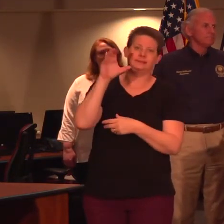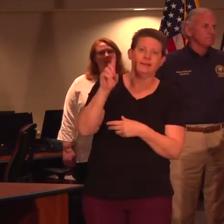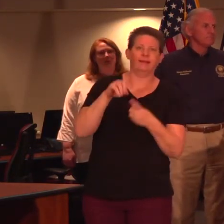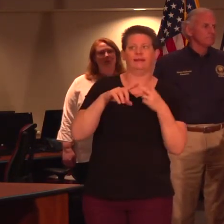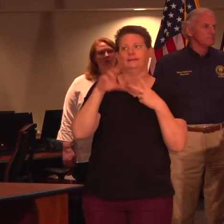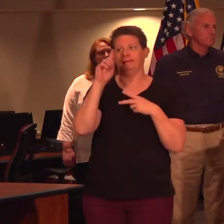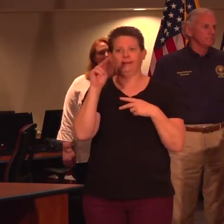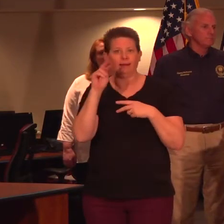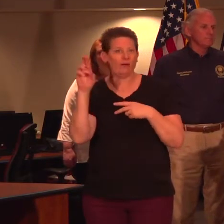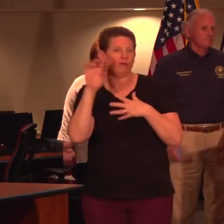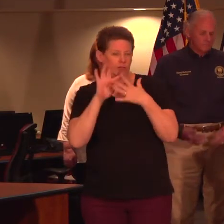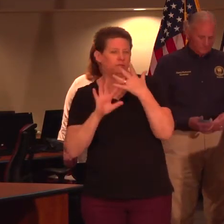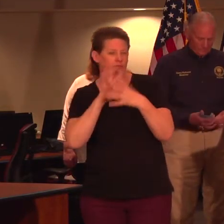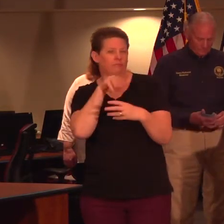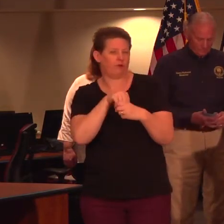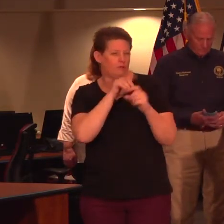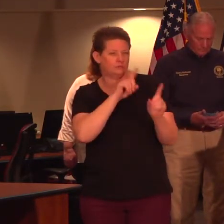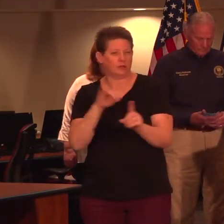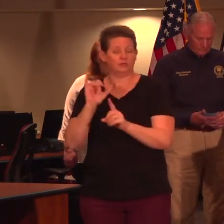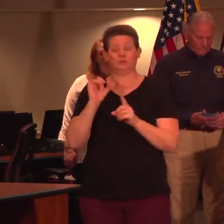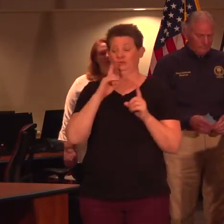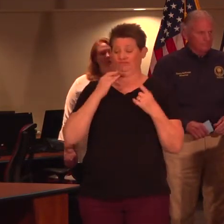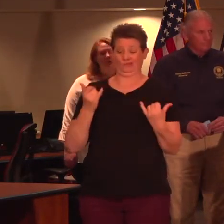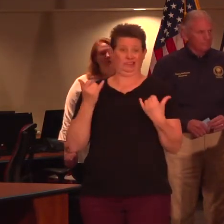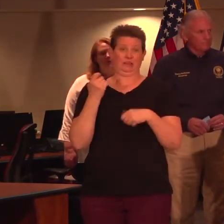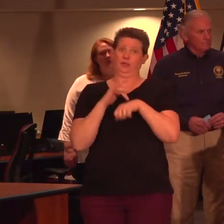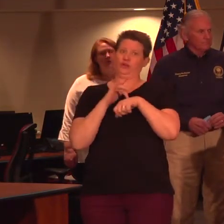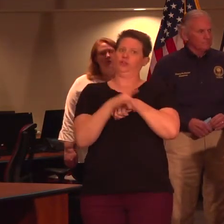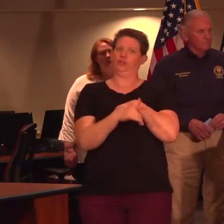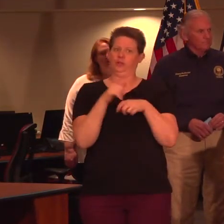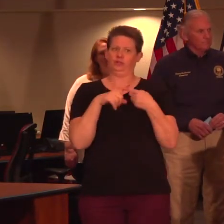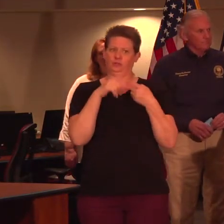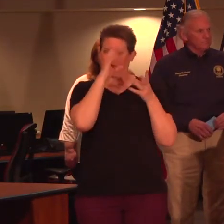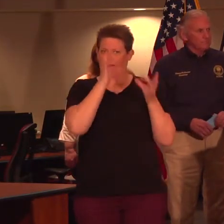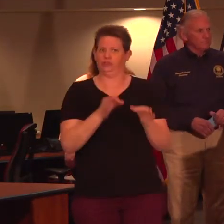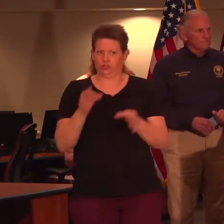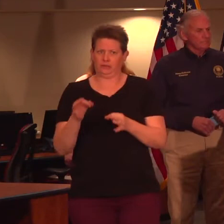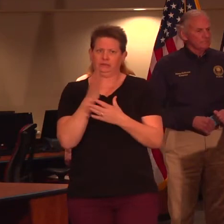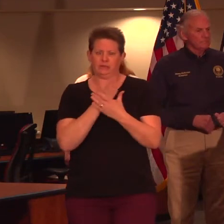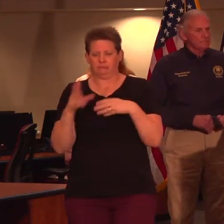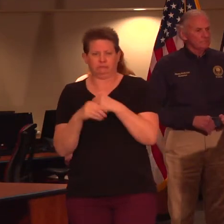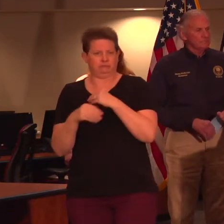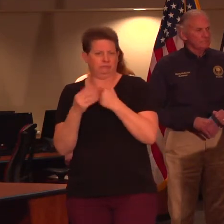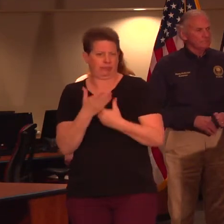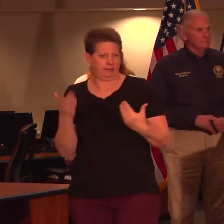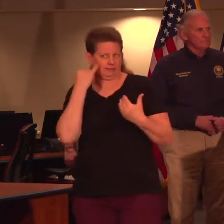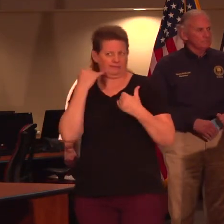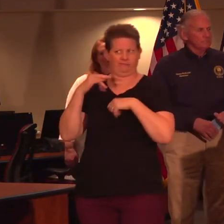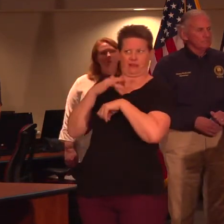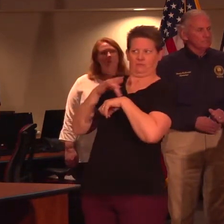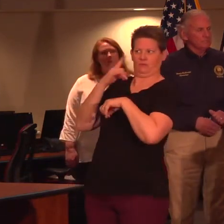others. It's really kind of too early in the damage assessment process to determine if we might be eligible for any